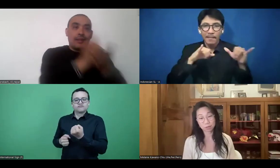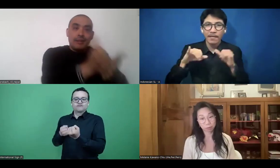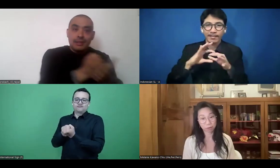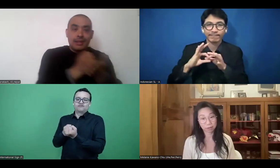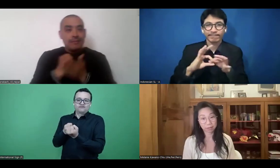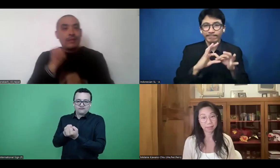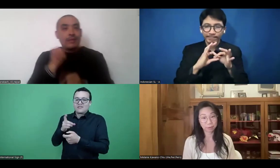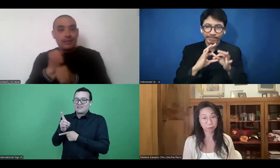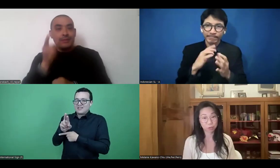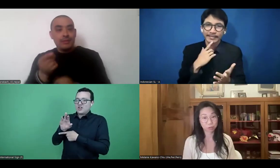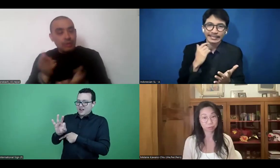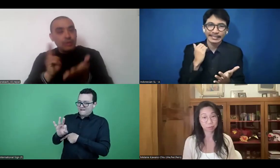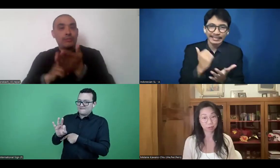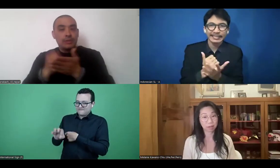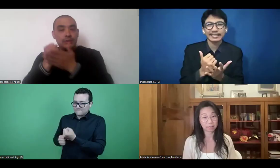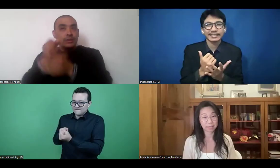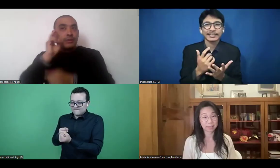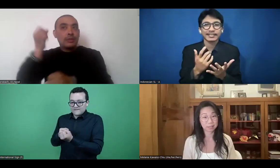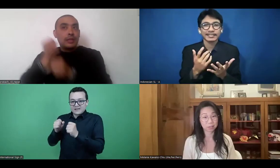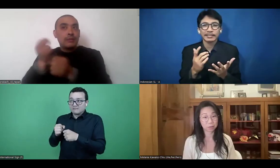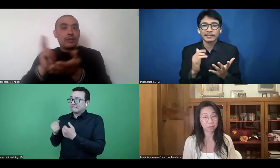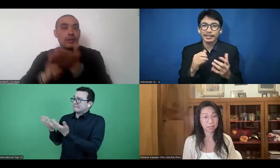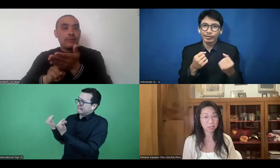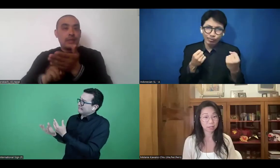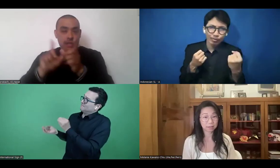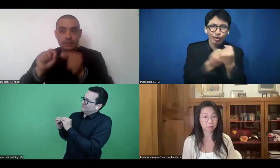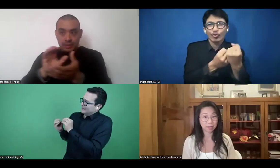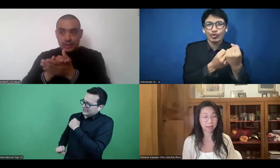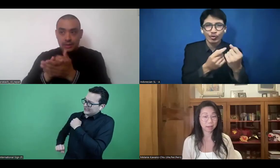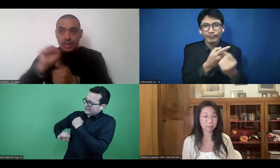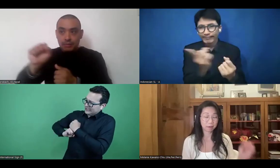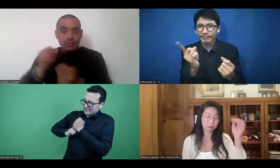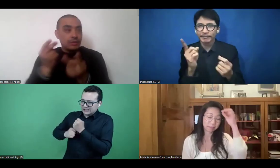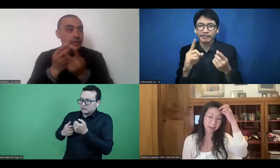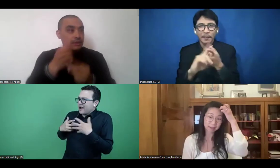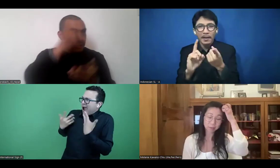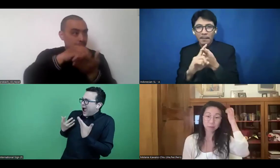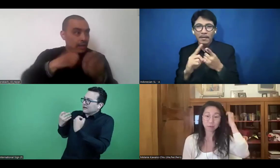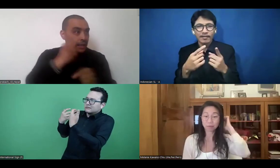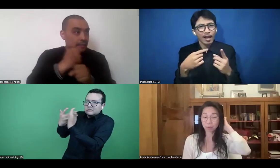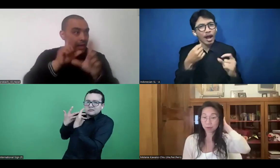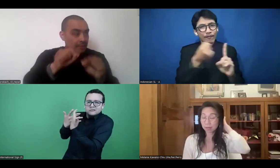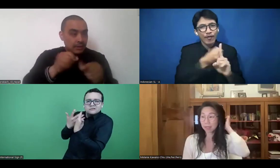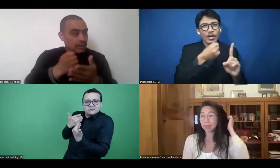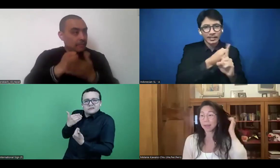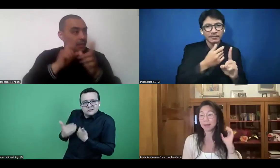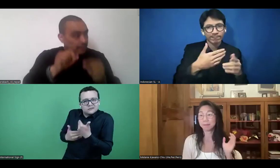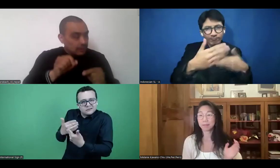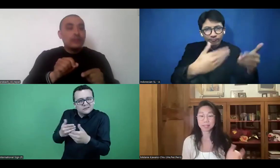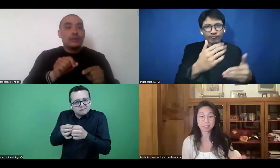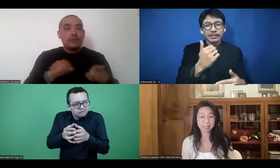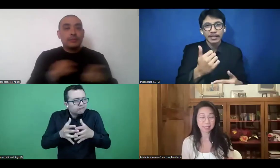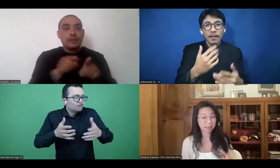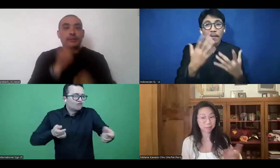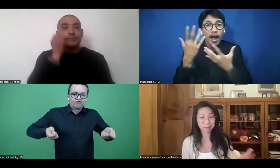more support in the future from your colleagues. And so we'll talk a little bit about that as we move forward,